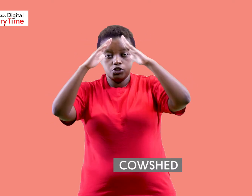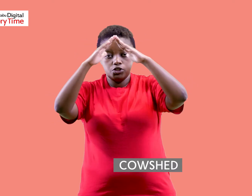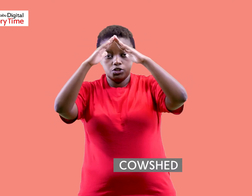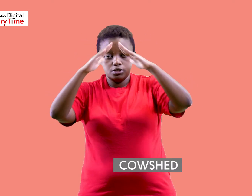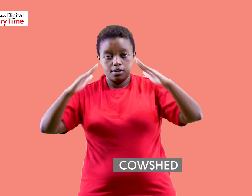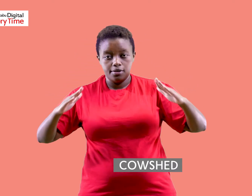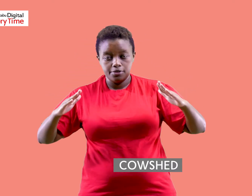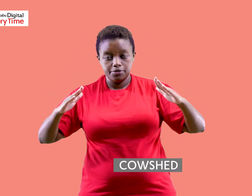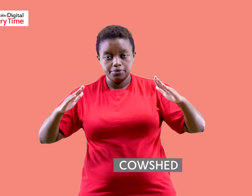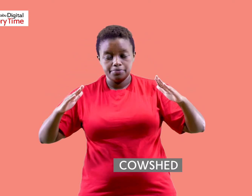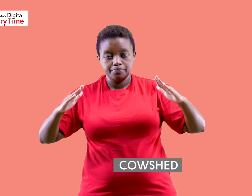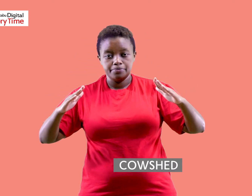Cowshed.